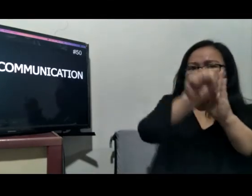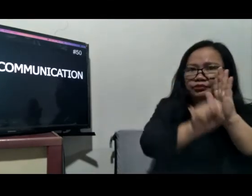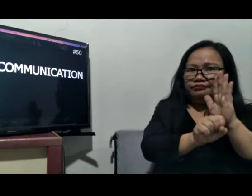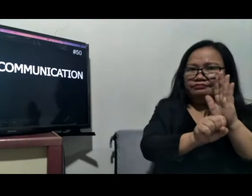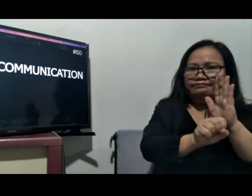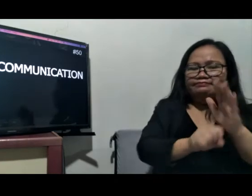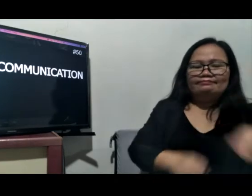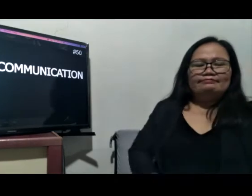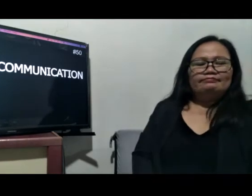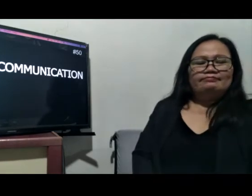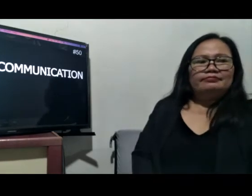communication.